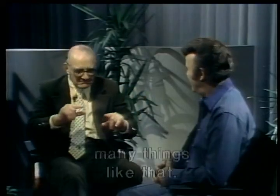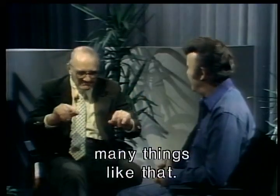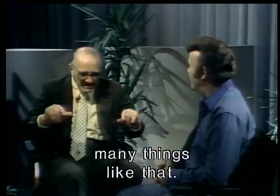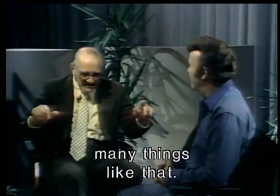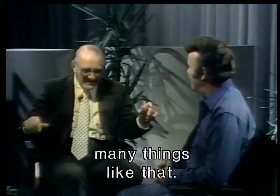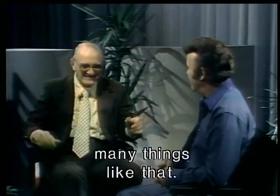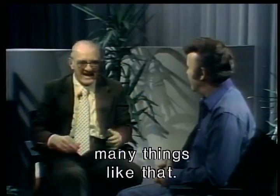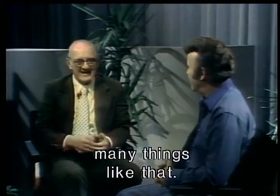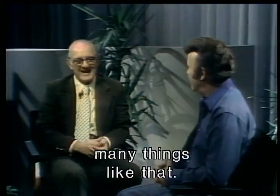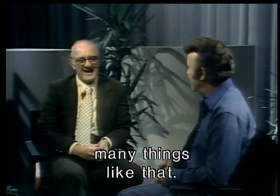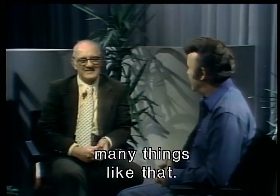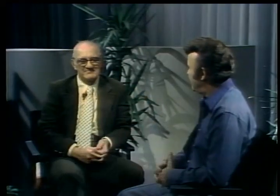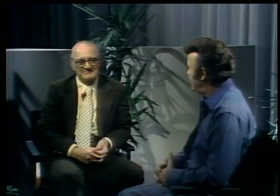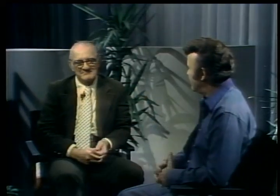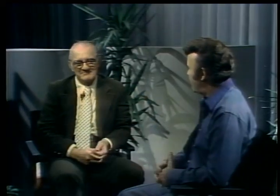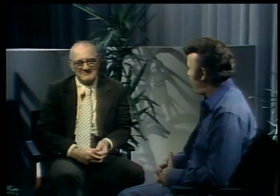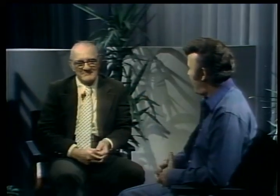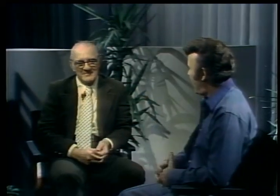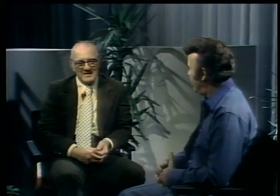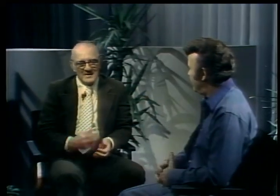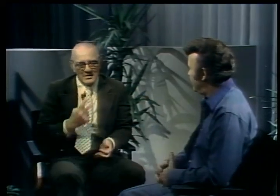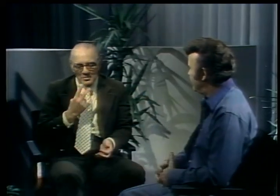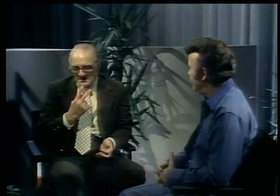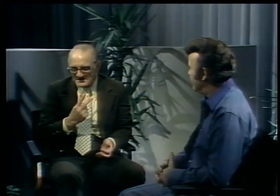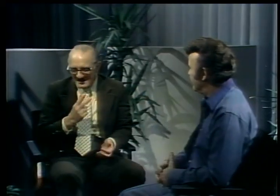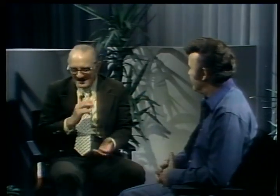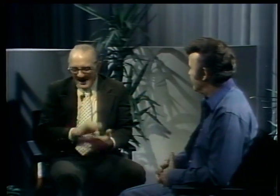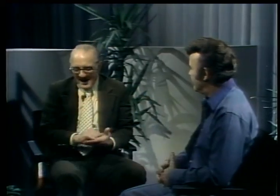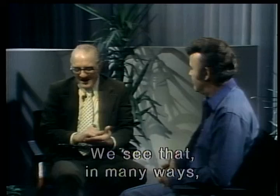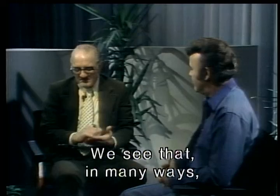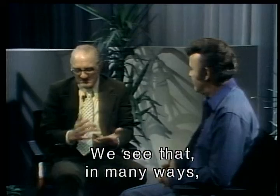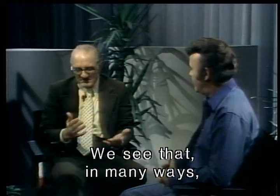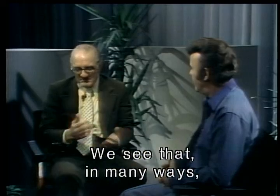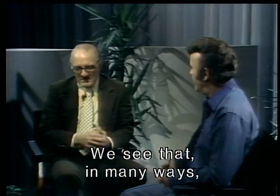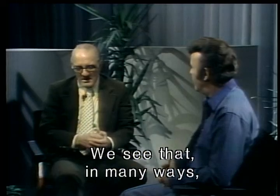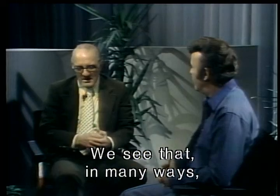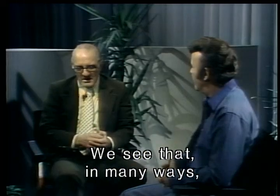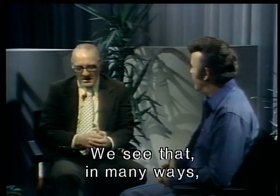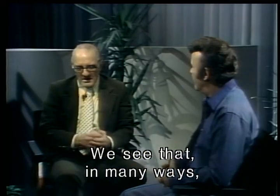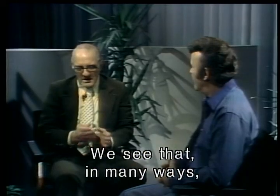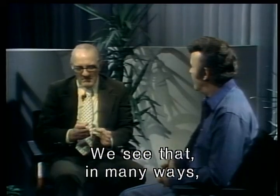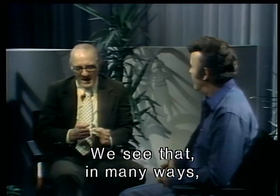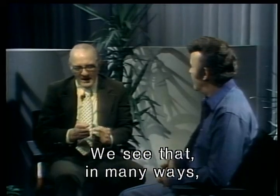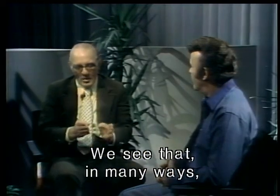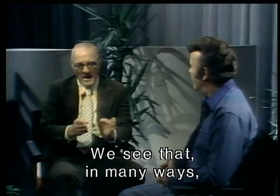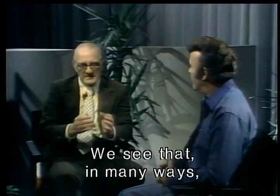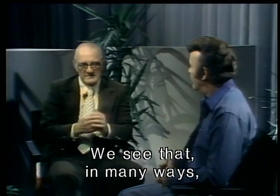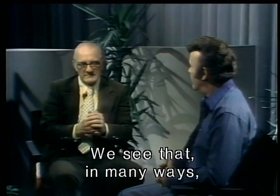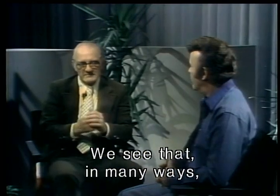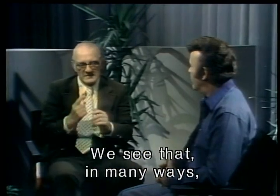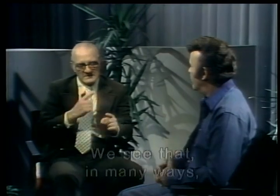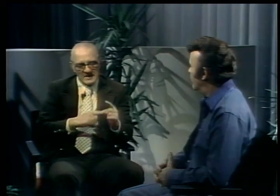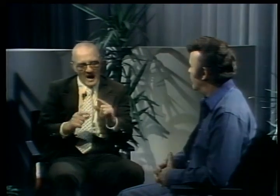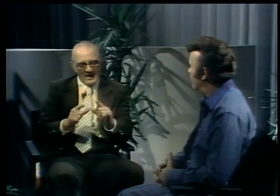Many things like that. We see that in many ways the sign